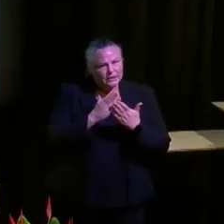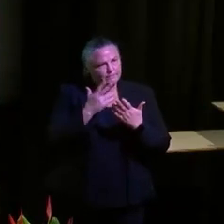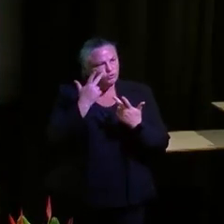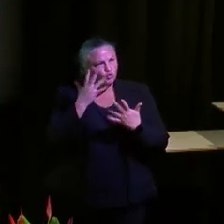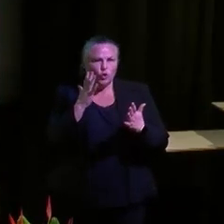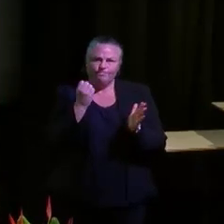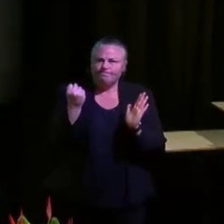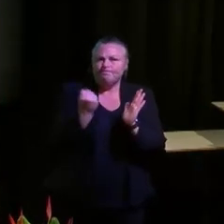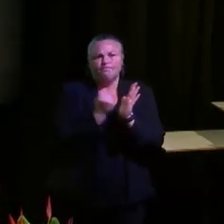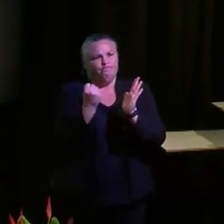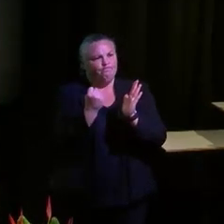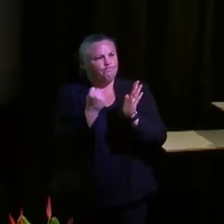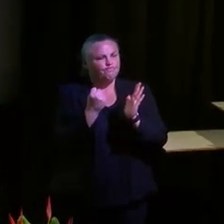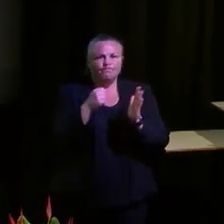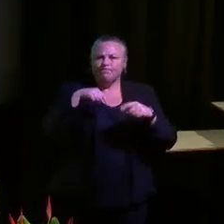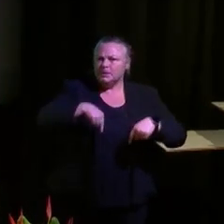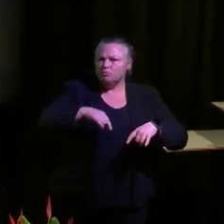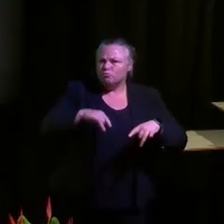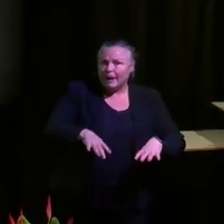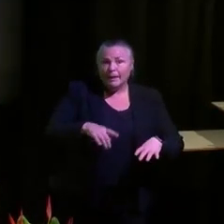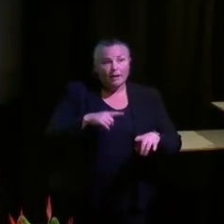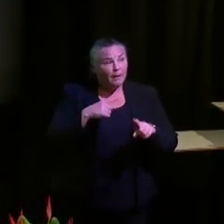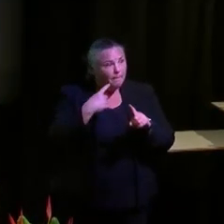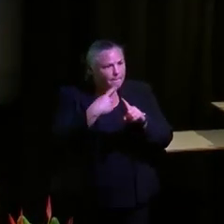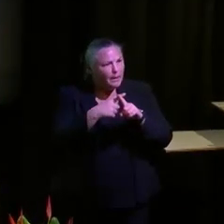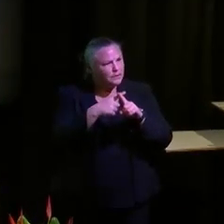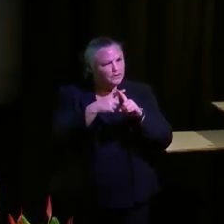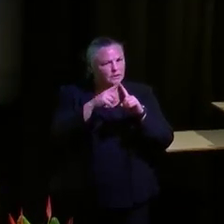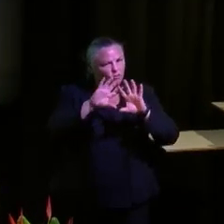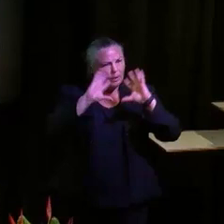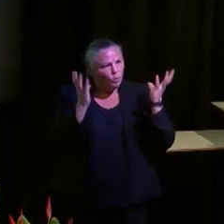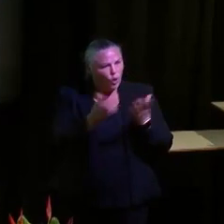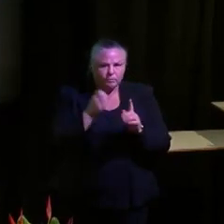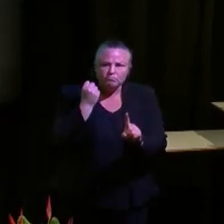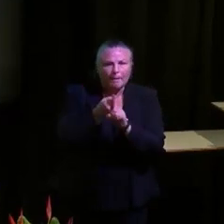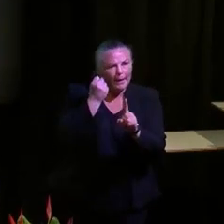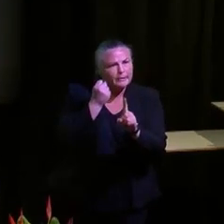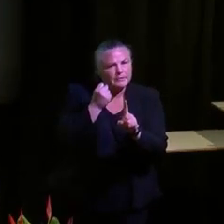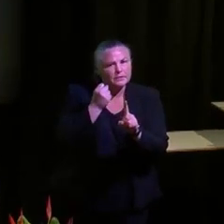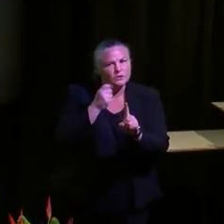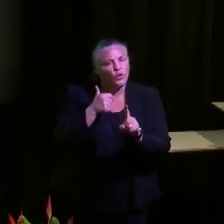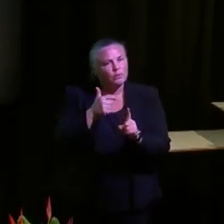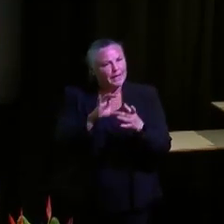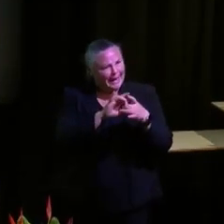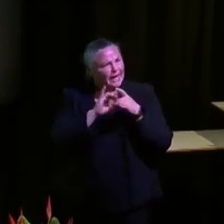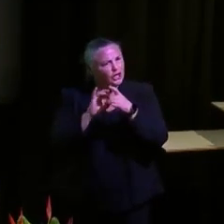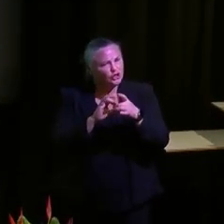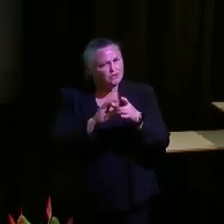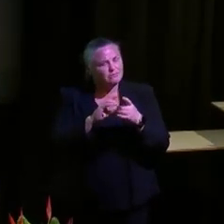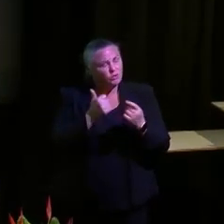nation and around the world. And it was a real privilege to be making work in connection with that. So thank you.